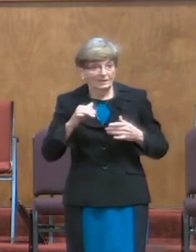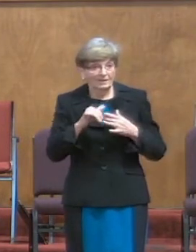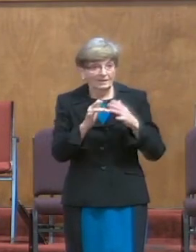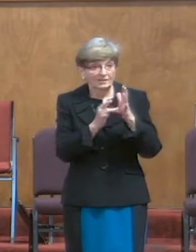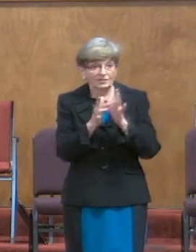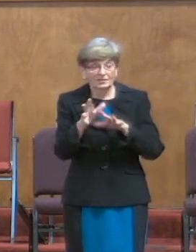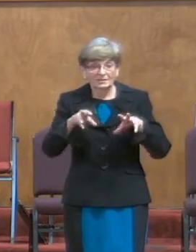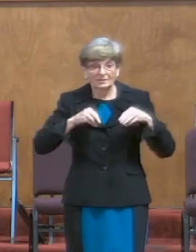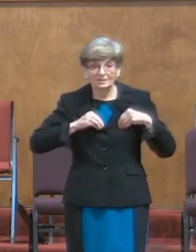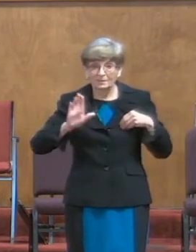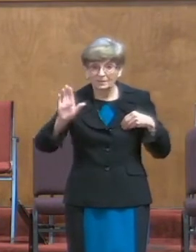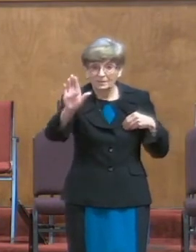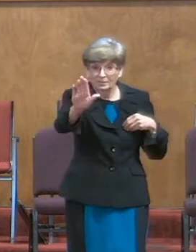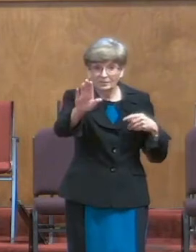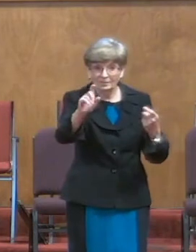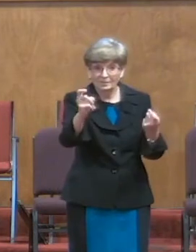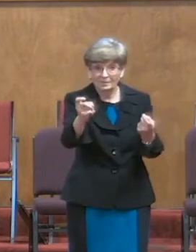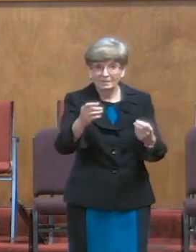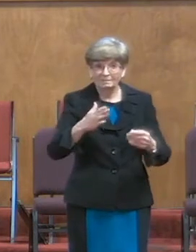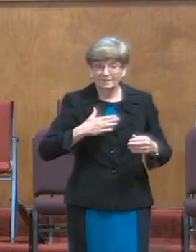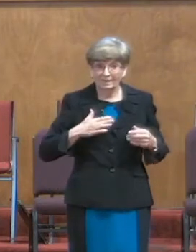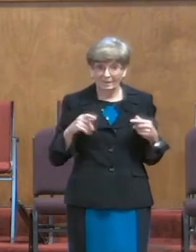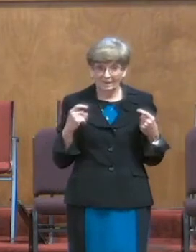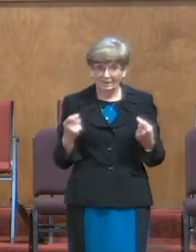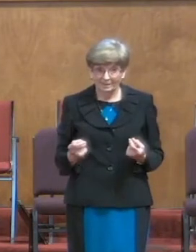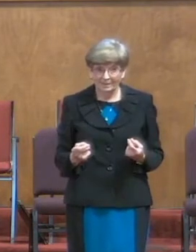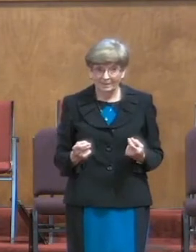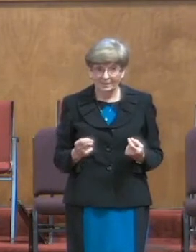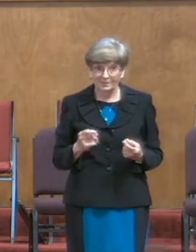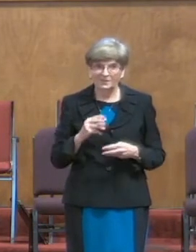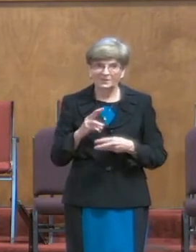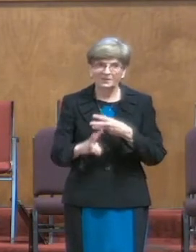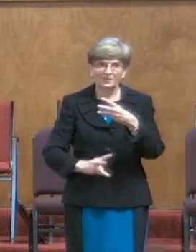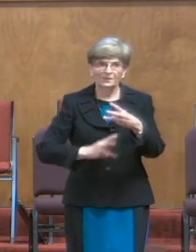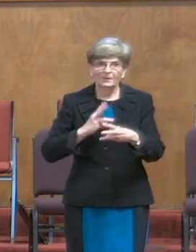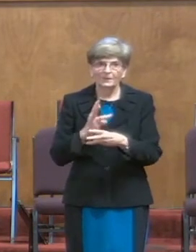I sure am glad he took upon himself my sin.